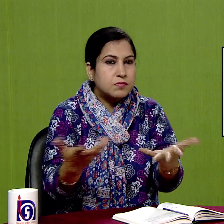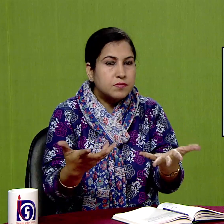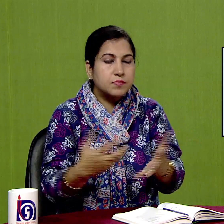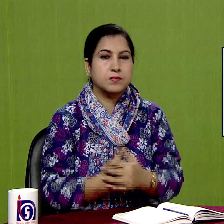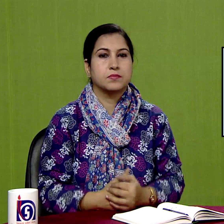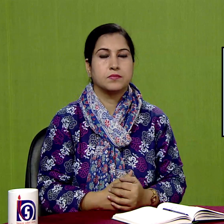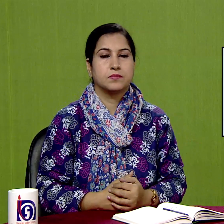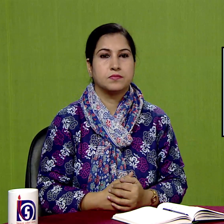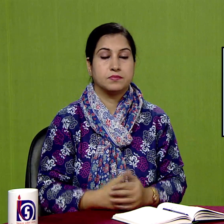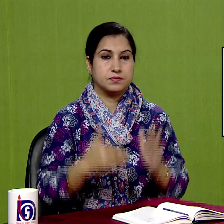zinc,